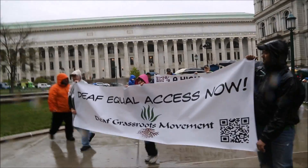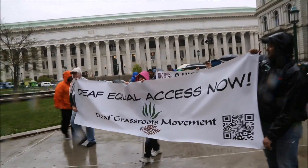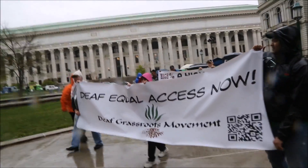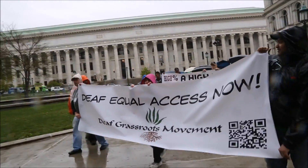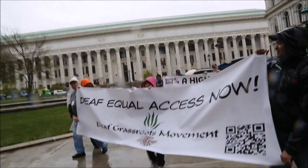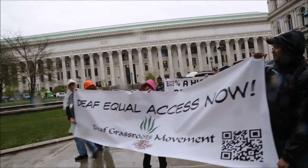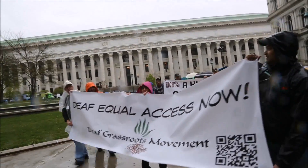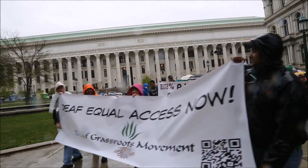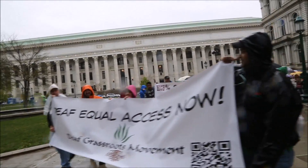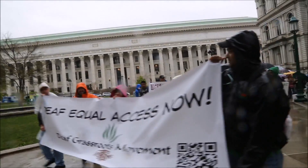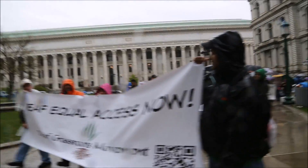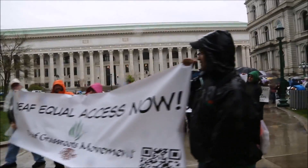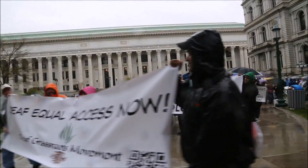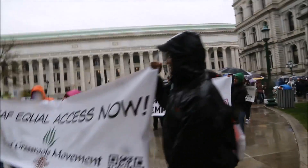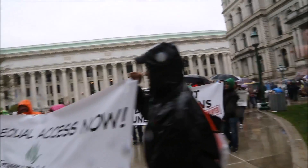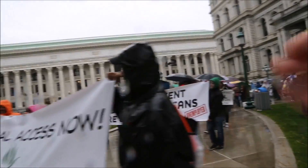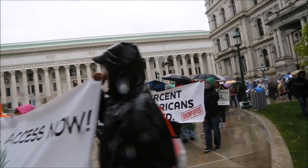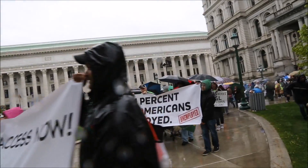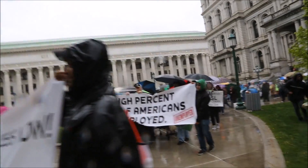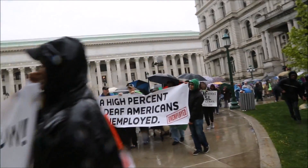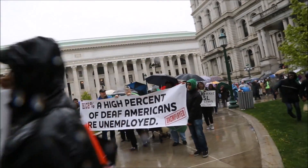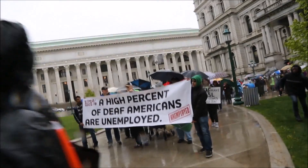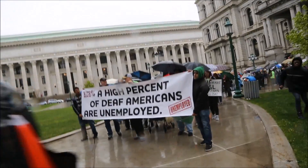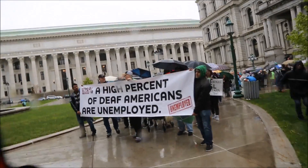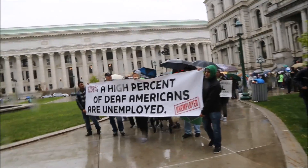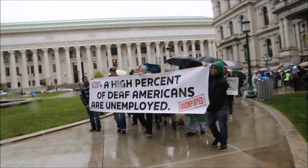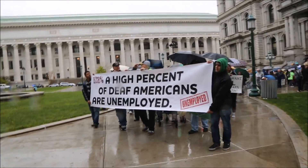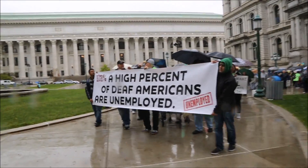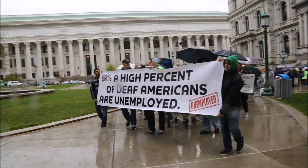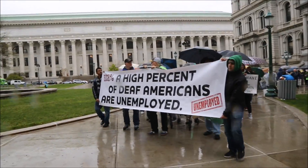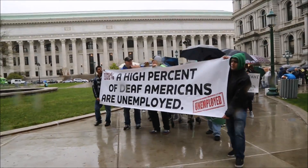forward. DGM is saying we are fed up.